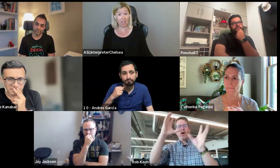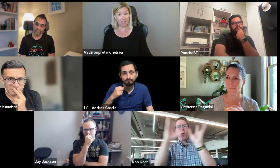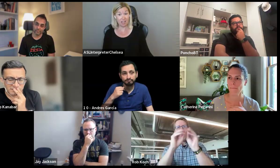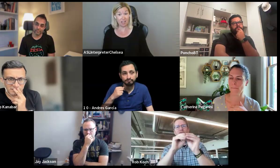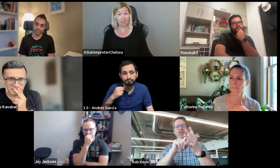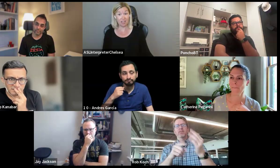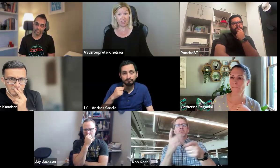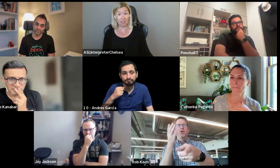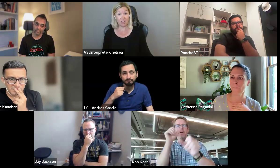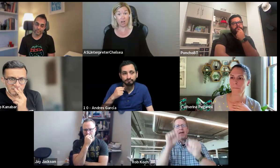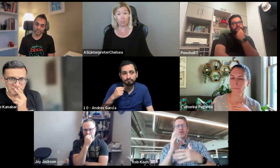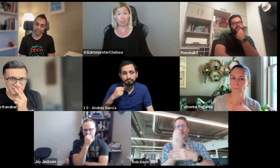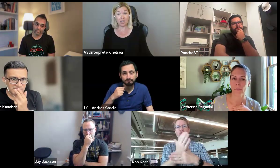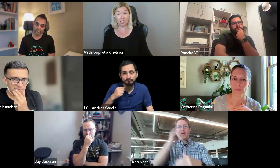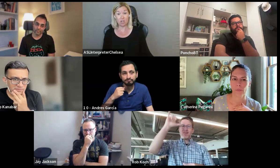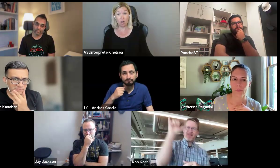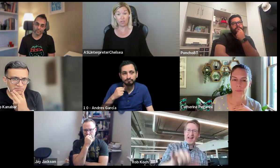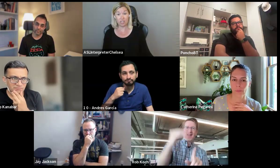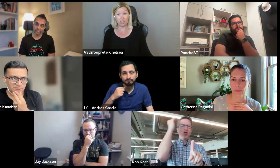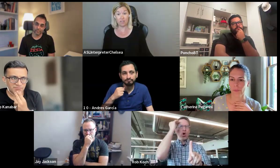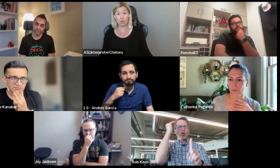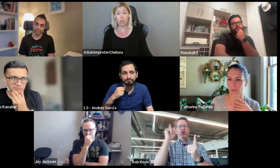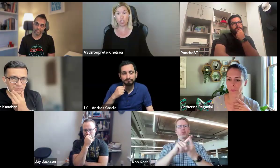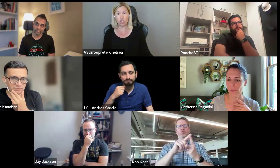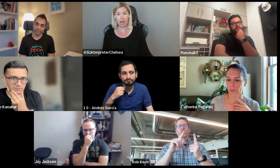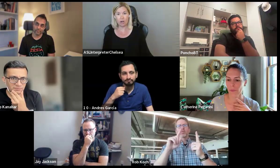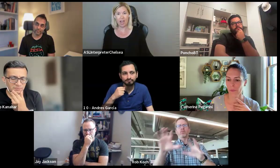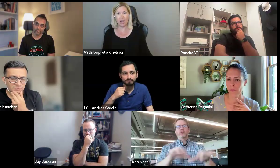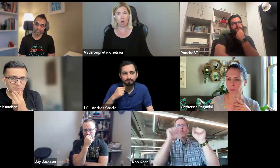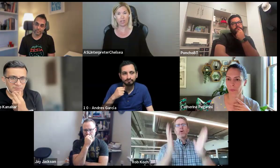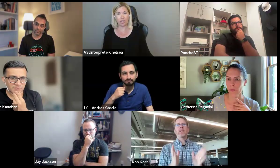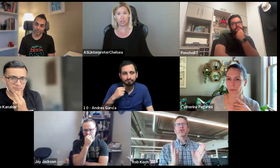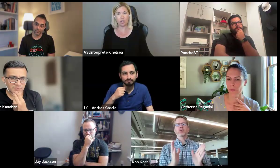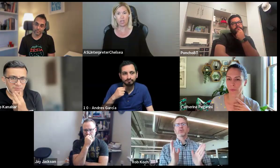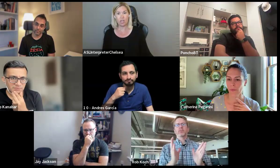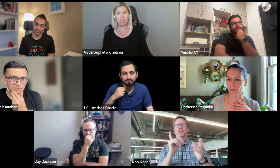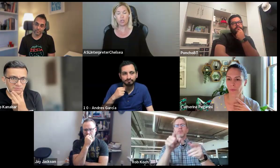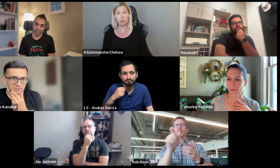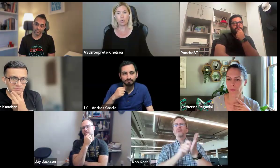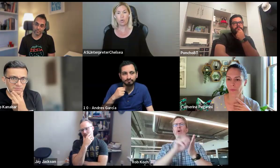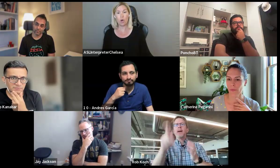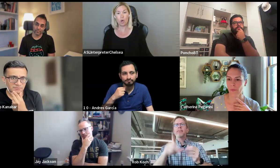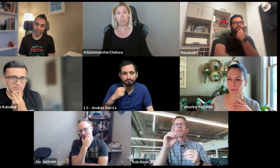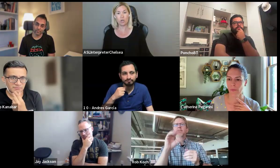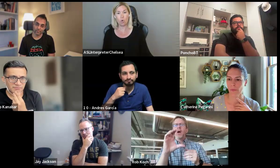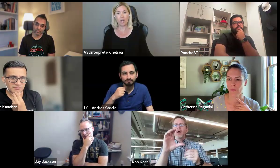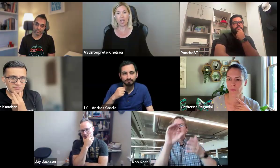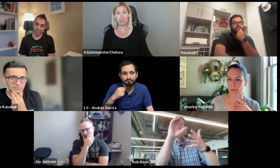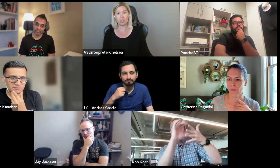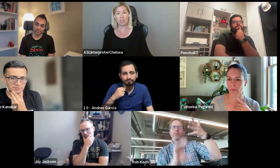AV that does conferences, if you could share that knowledge to the host and organizers